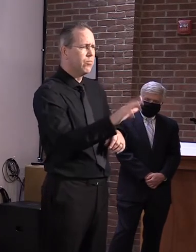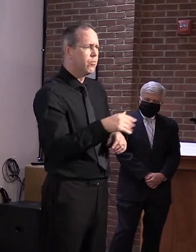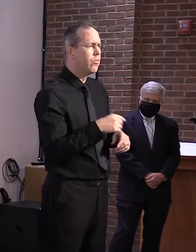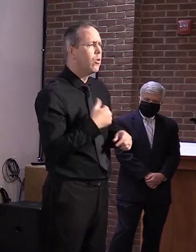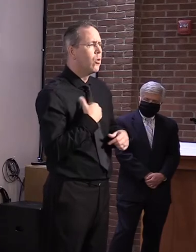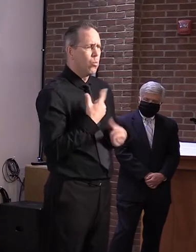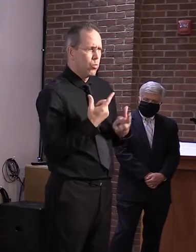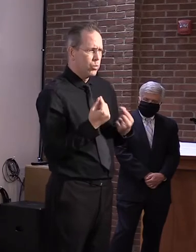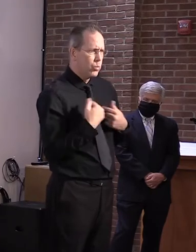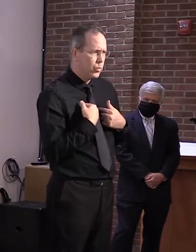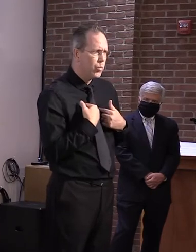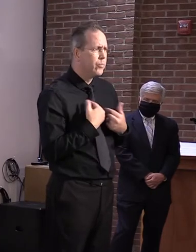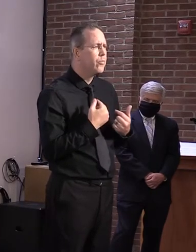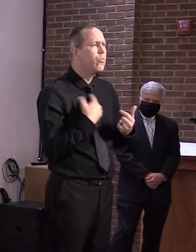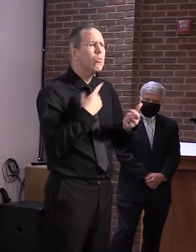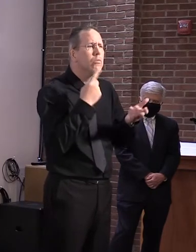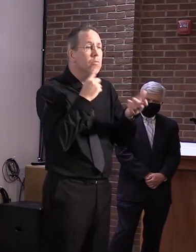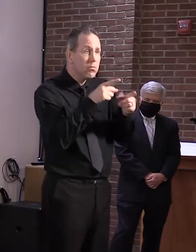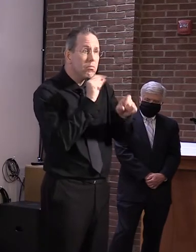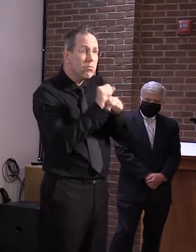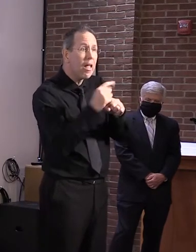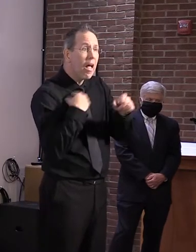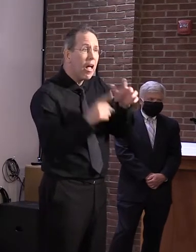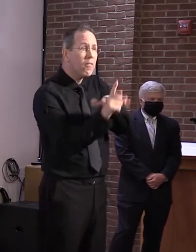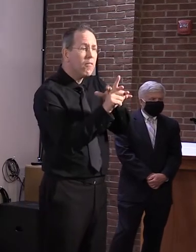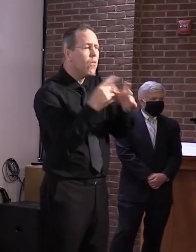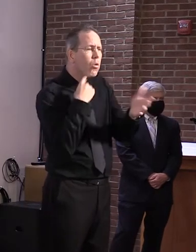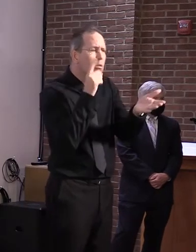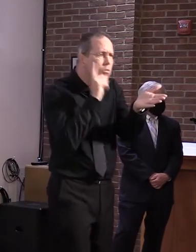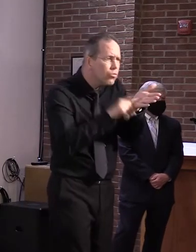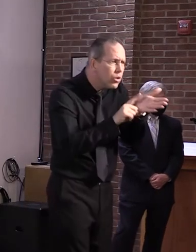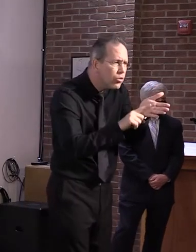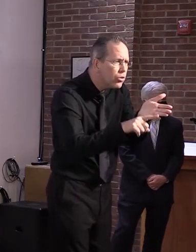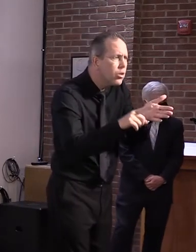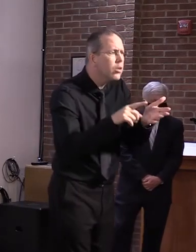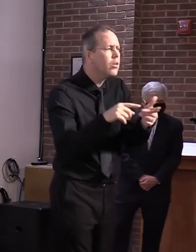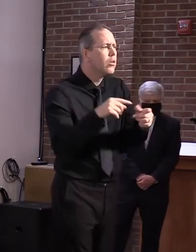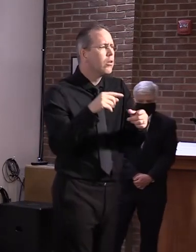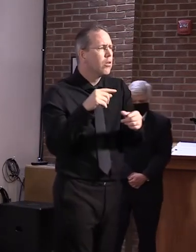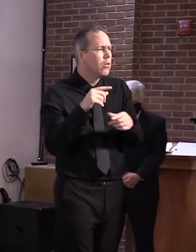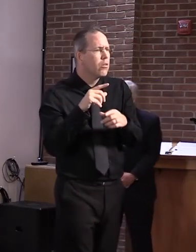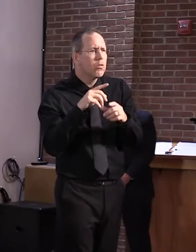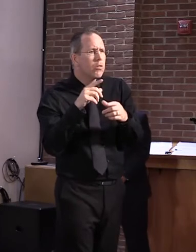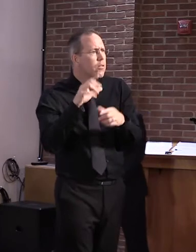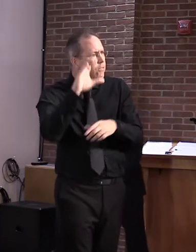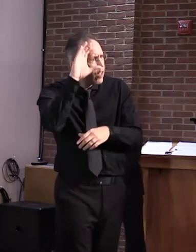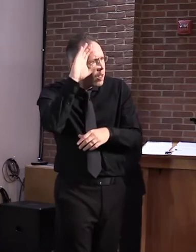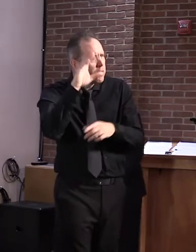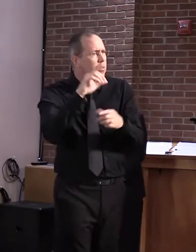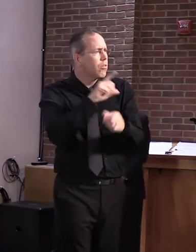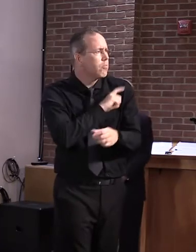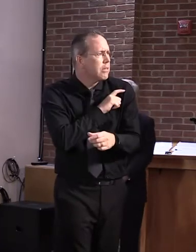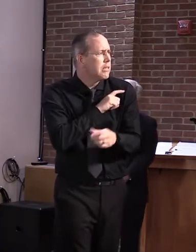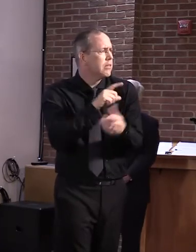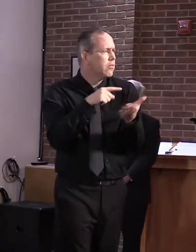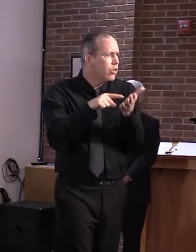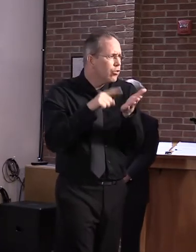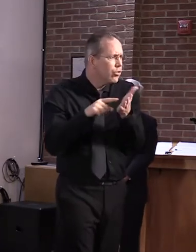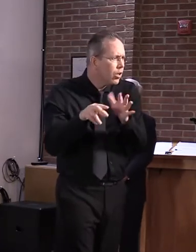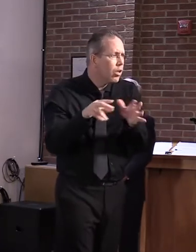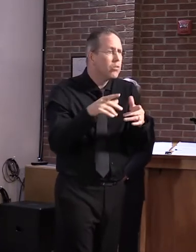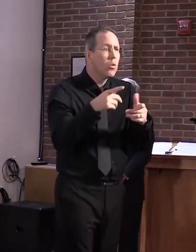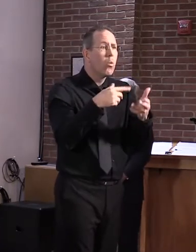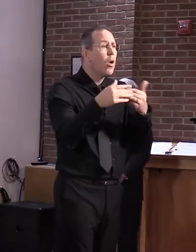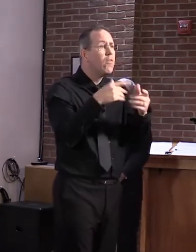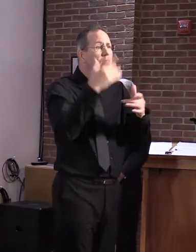law enforcement agencies and everyone in the fire service. There was a request to report these up through the information